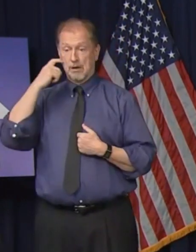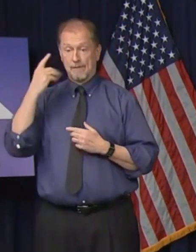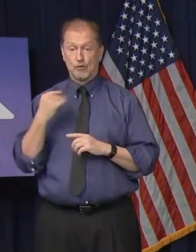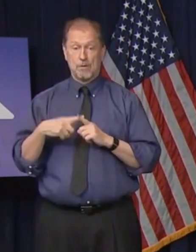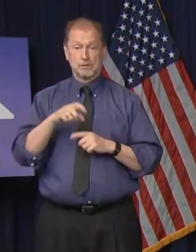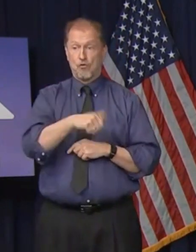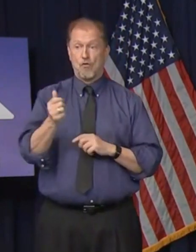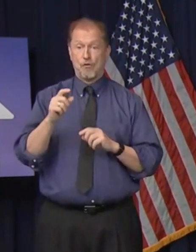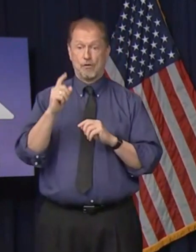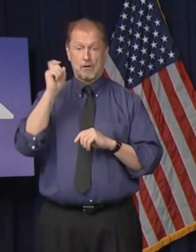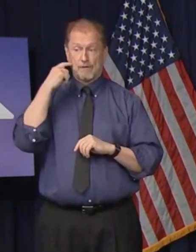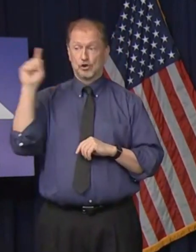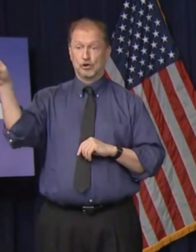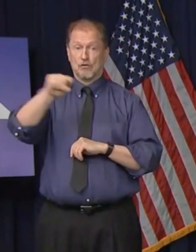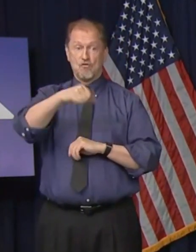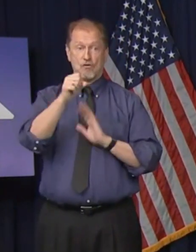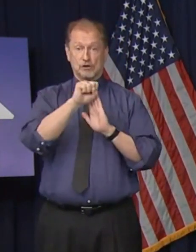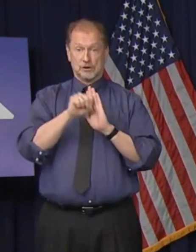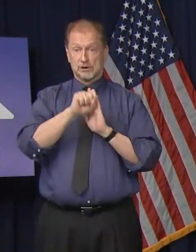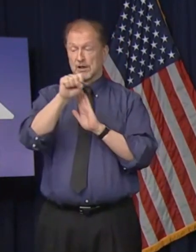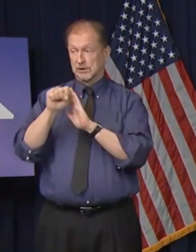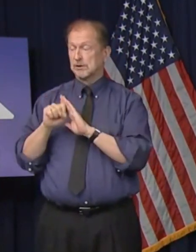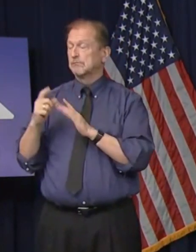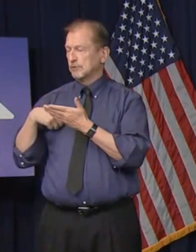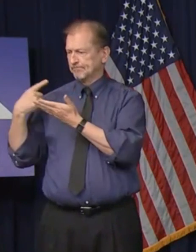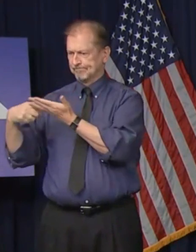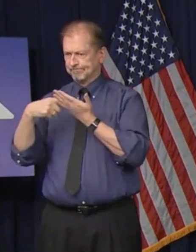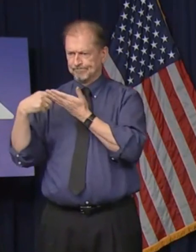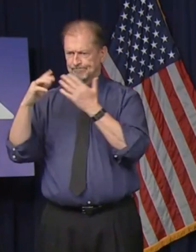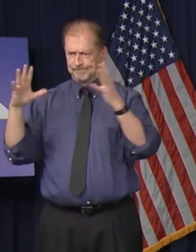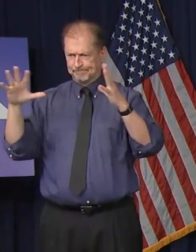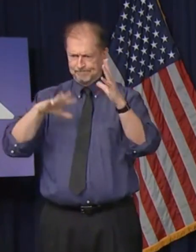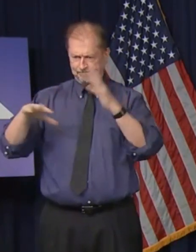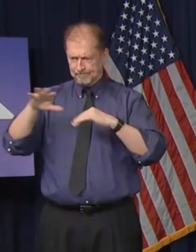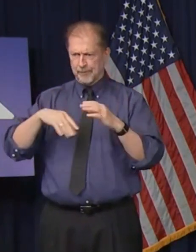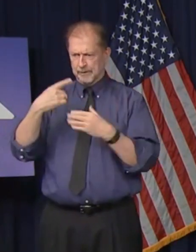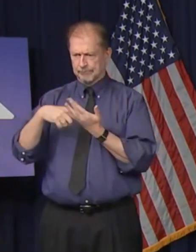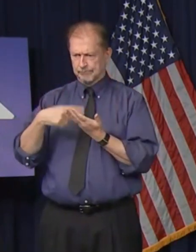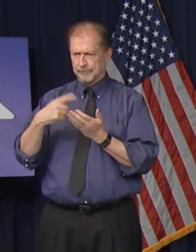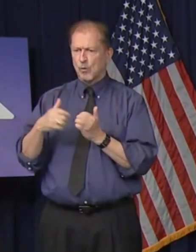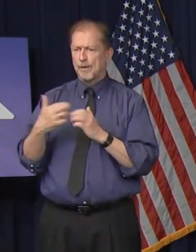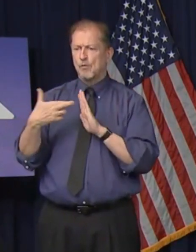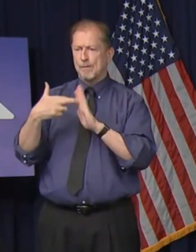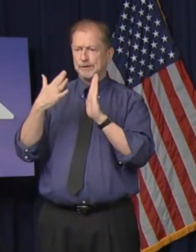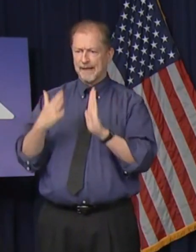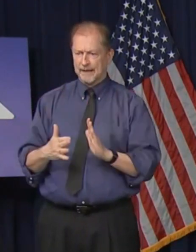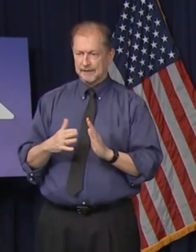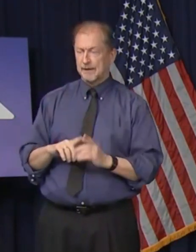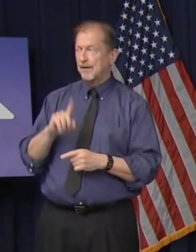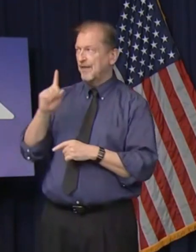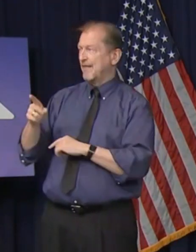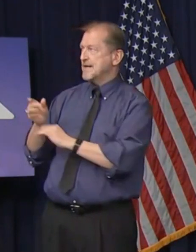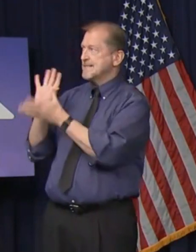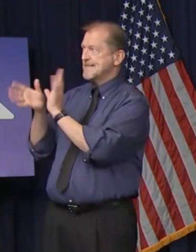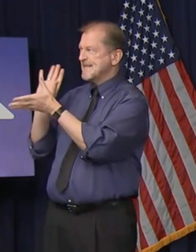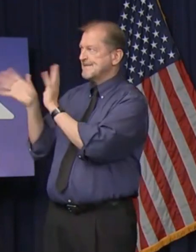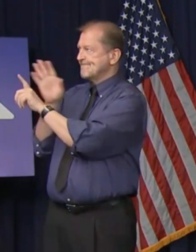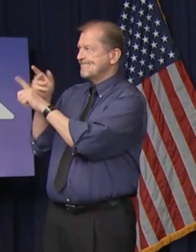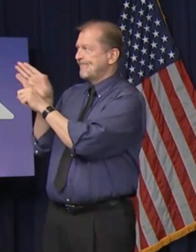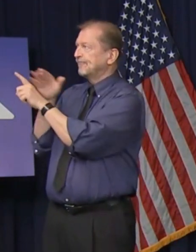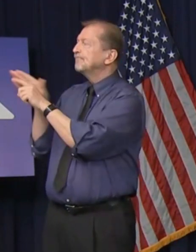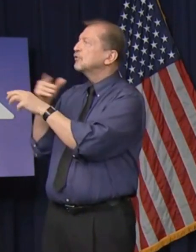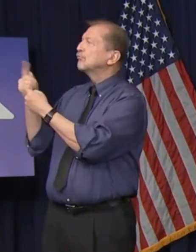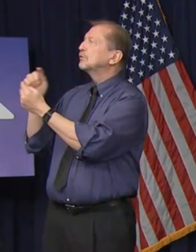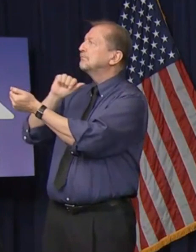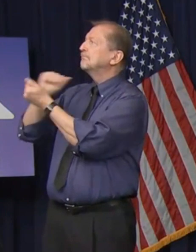with multiple governors about working with their delegations to make sure that they're lobbying, and getting